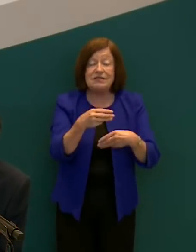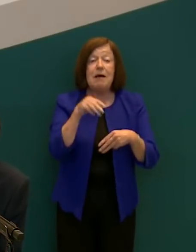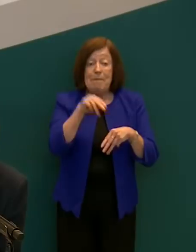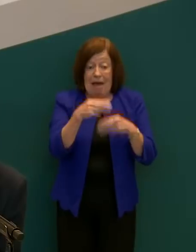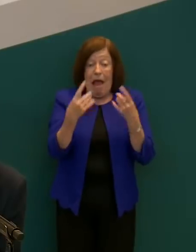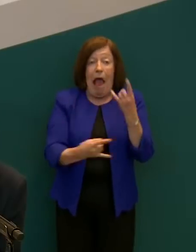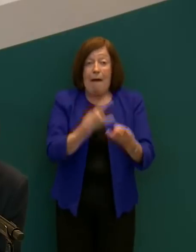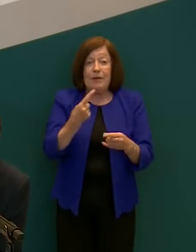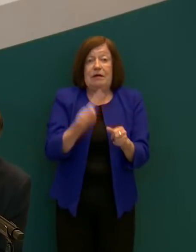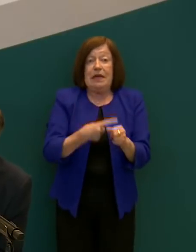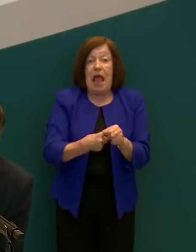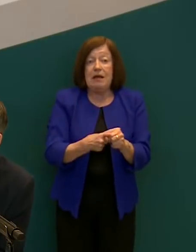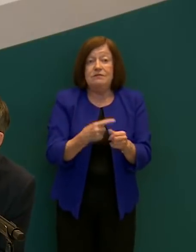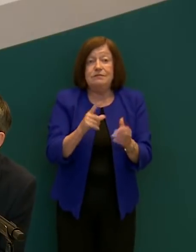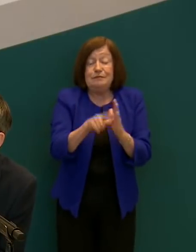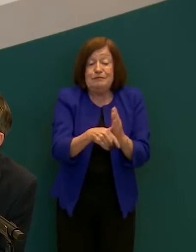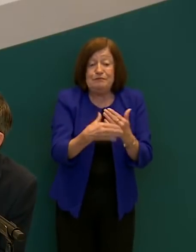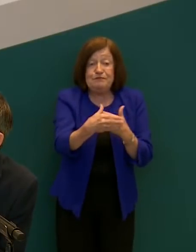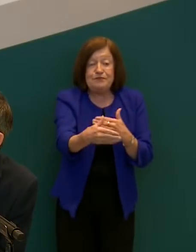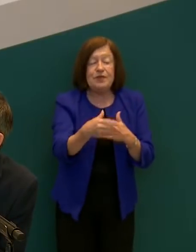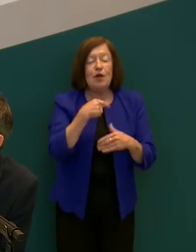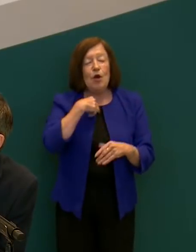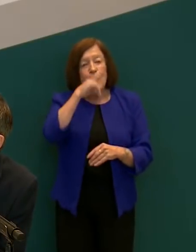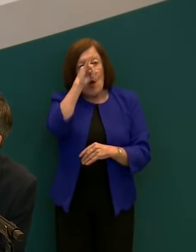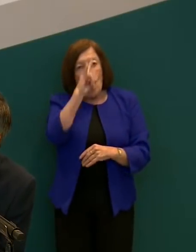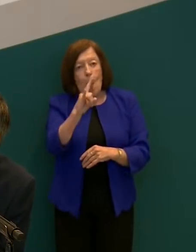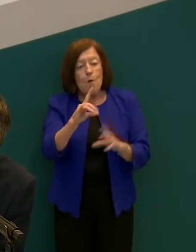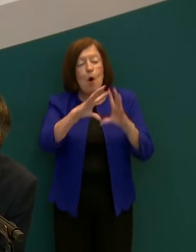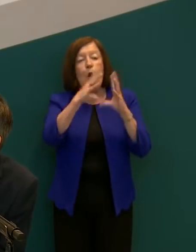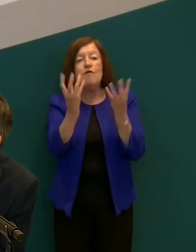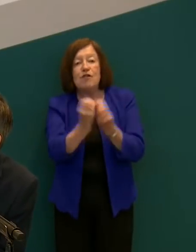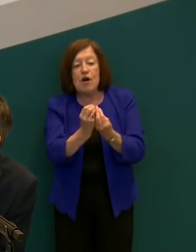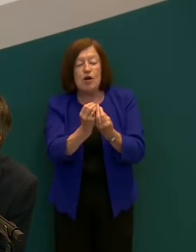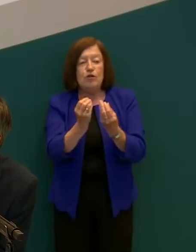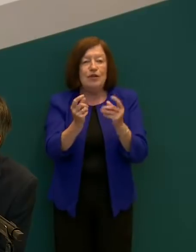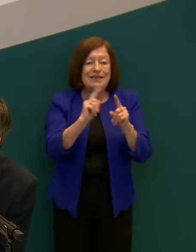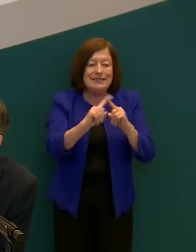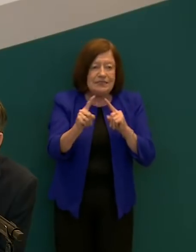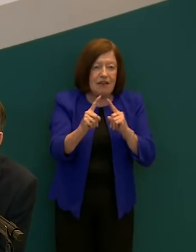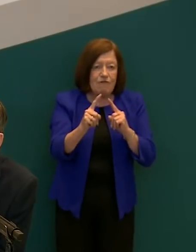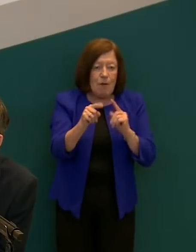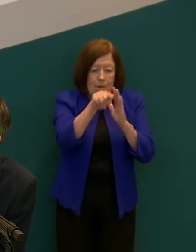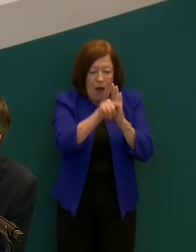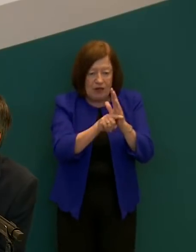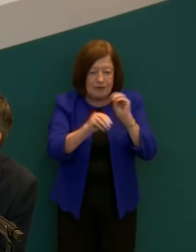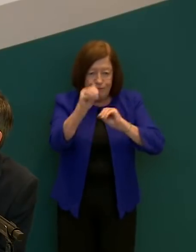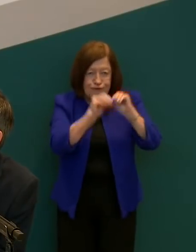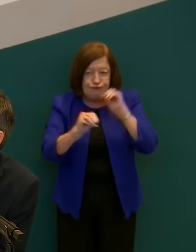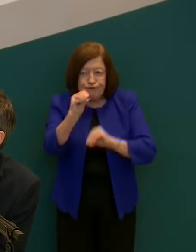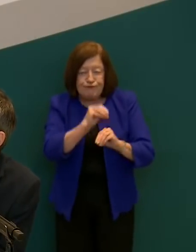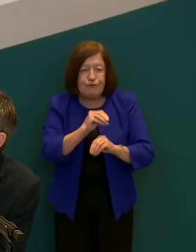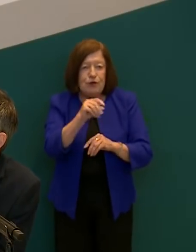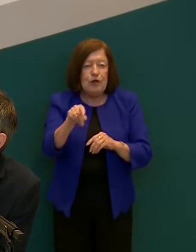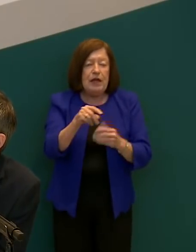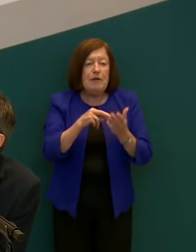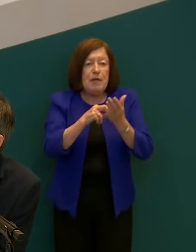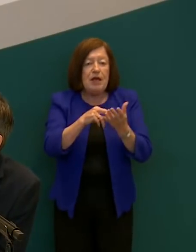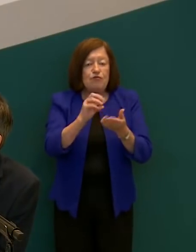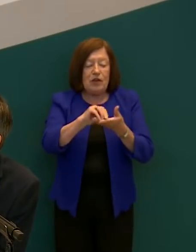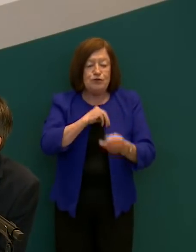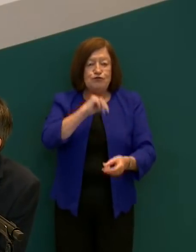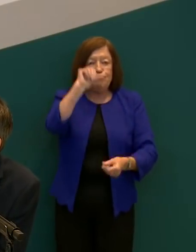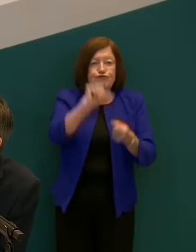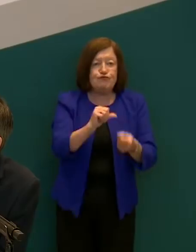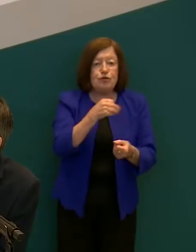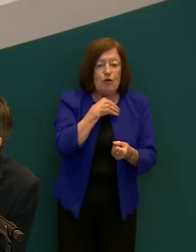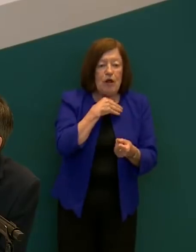to happen again. But the hope would be that in the main, through the measures that are in place, so there's lots of measures in place around minimising